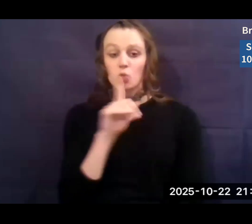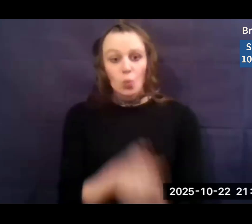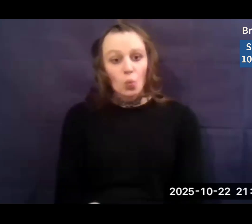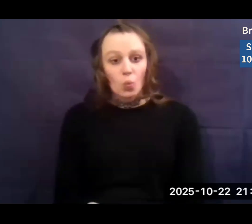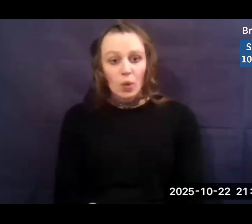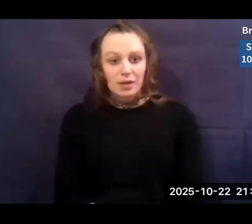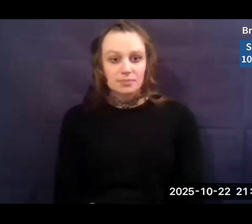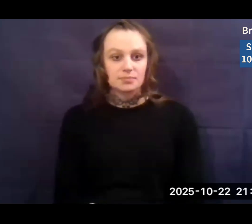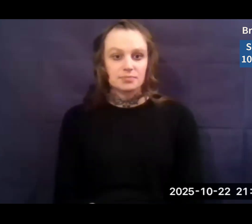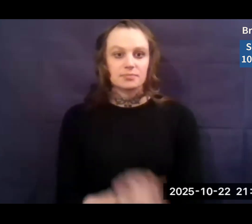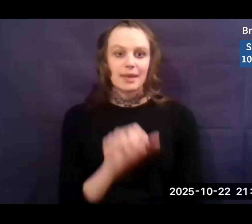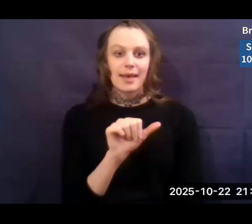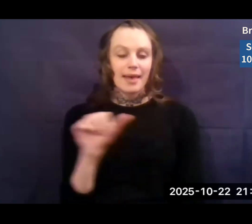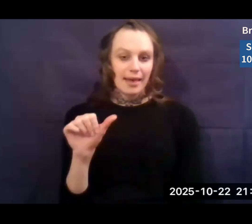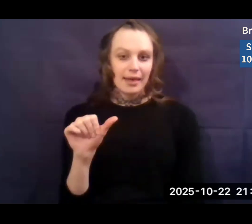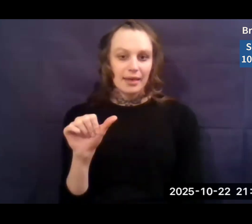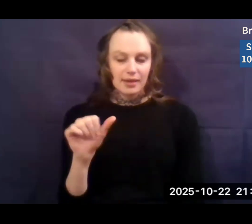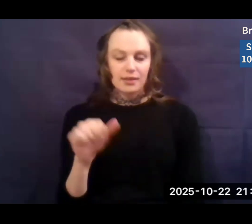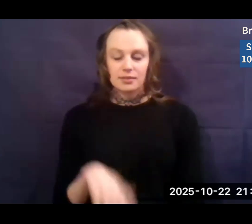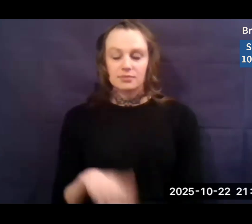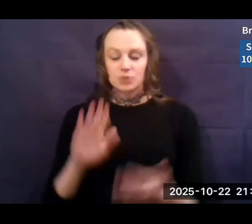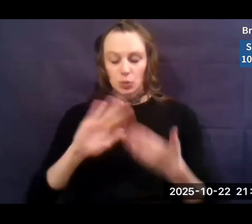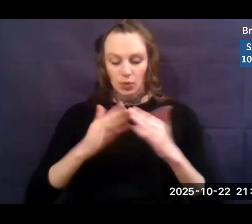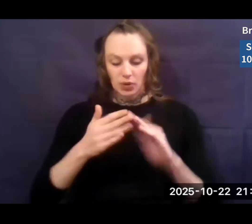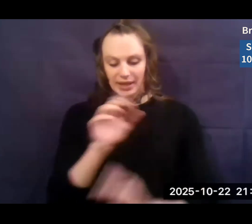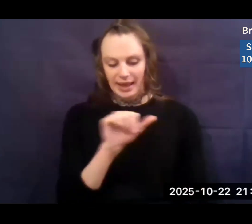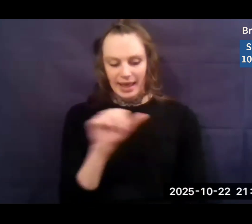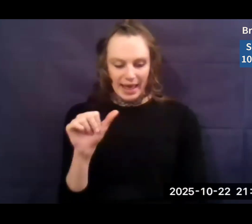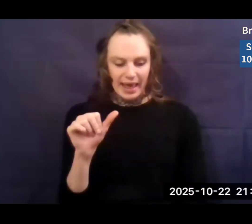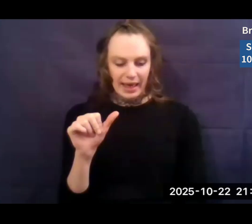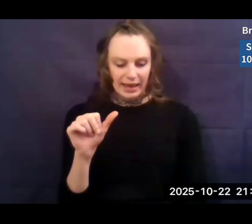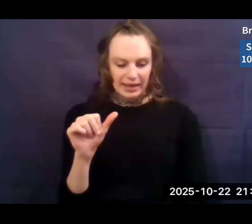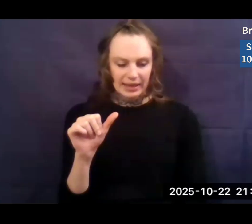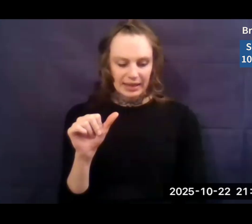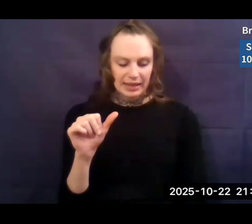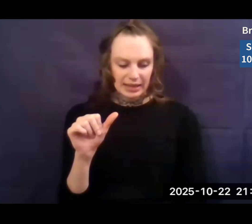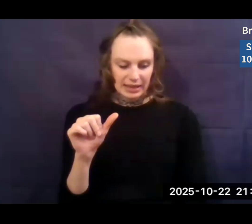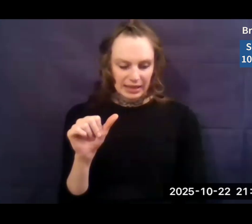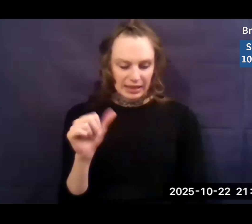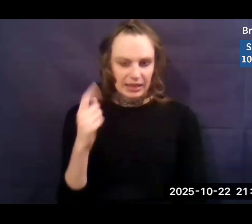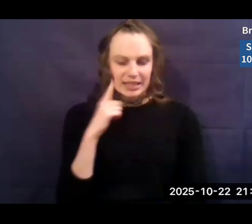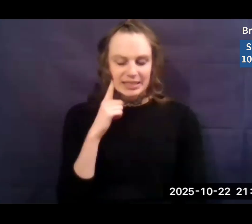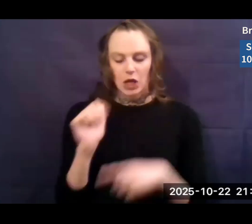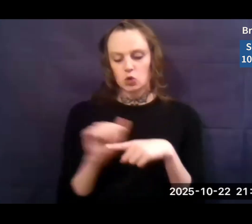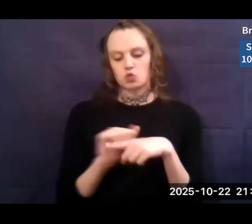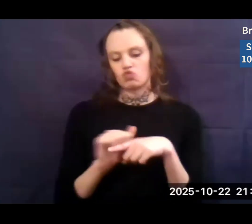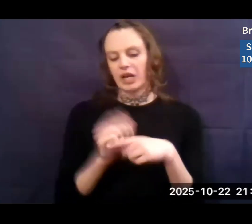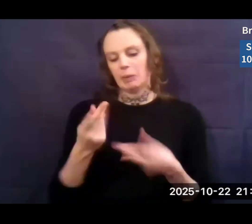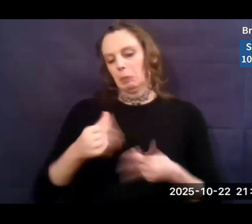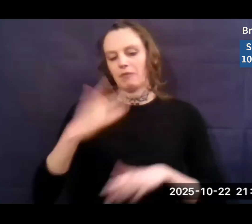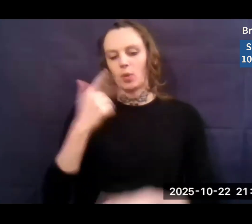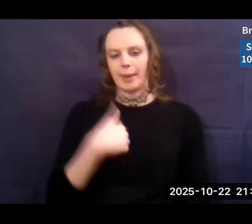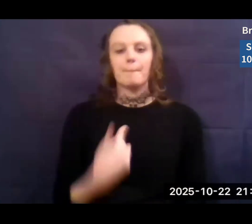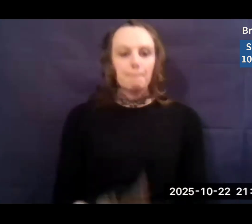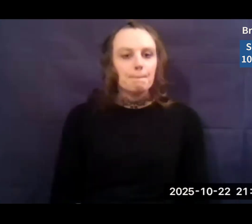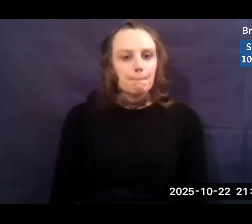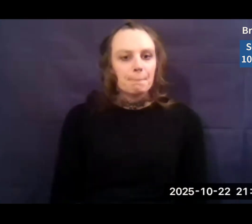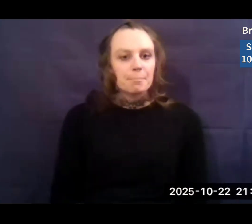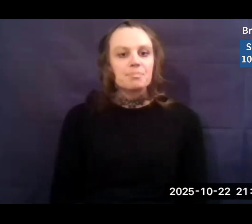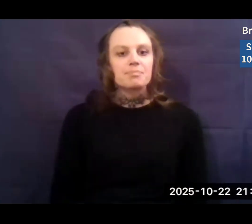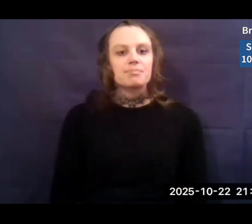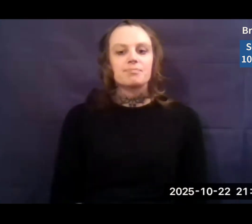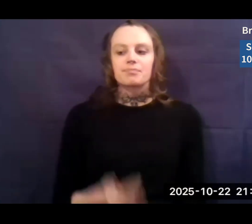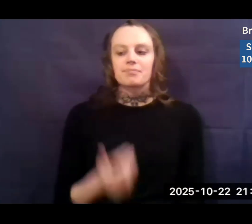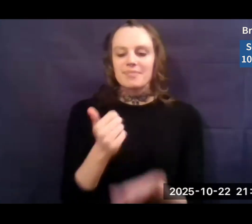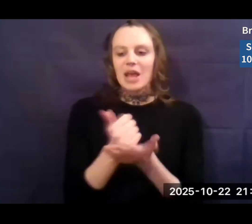AA is the community of AA is the training ground for me on how to deal with